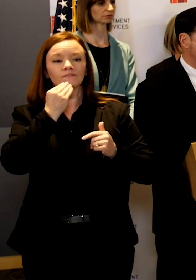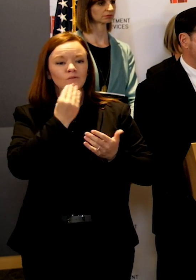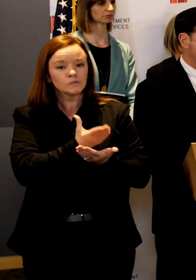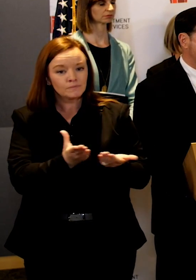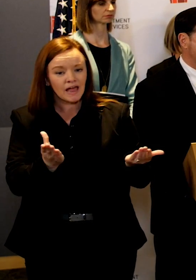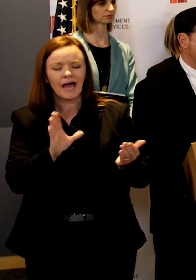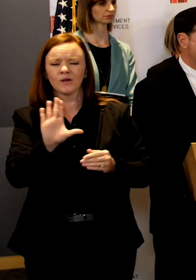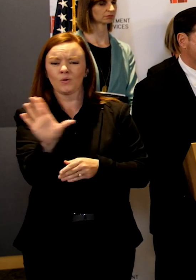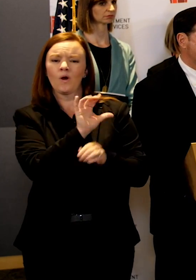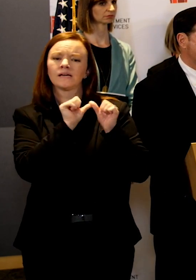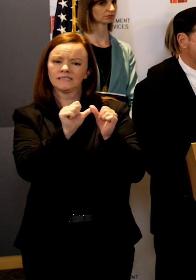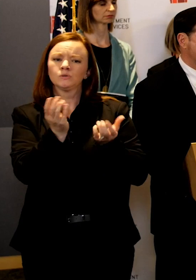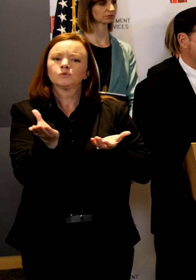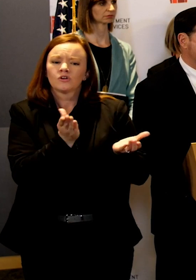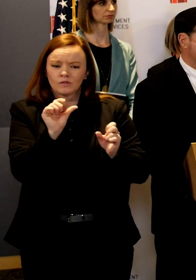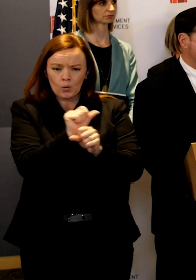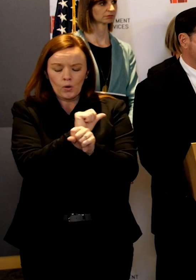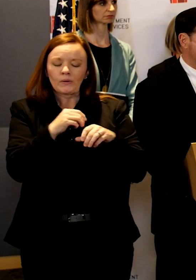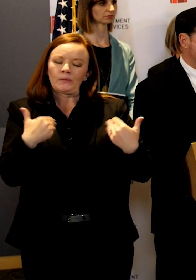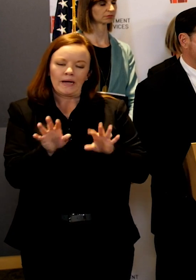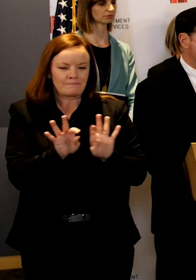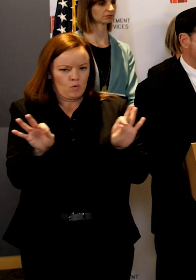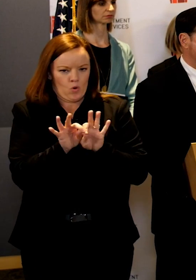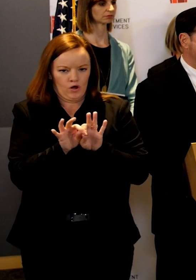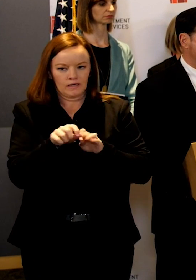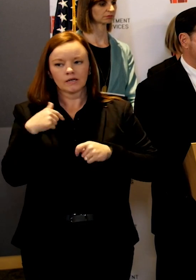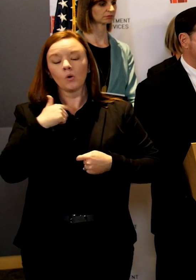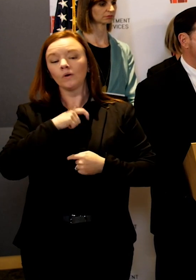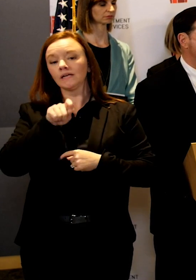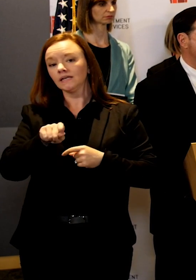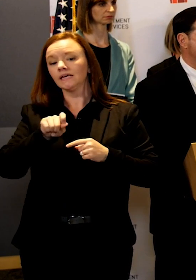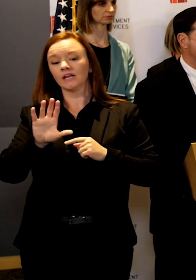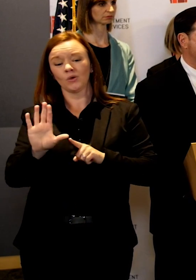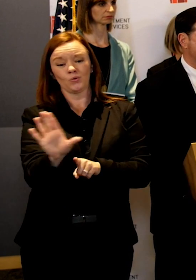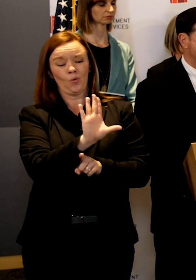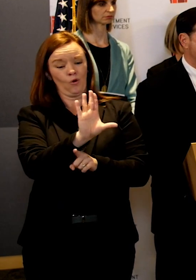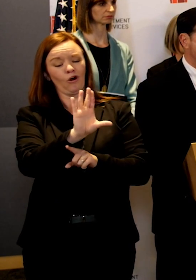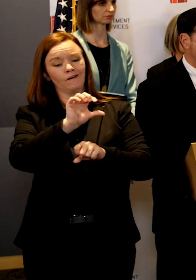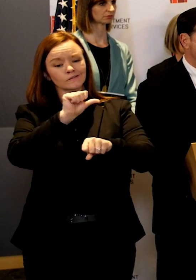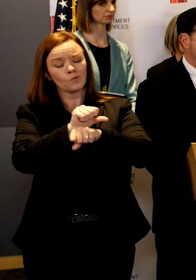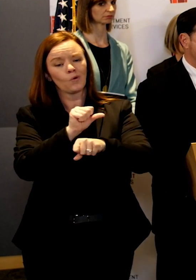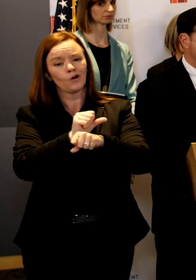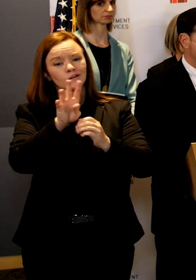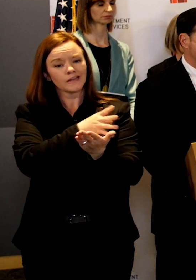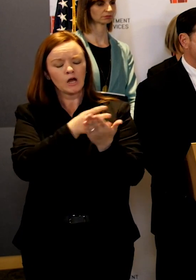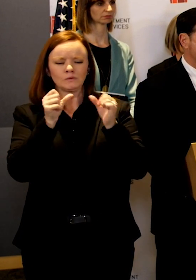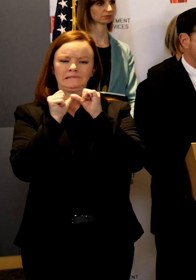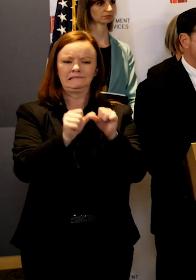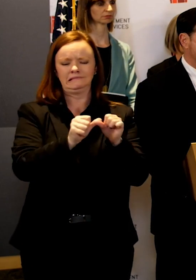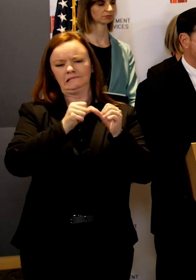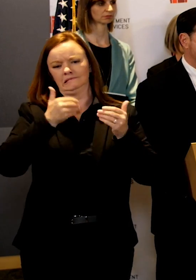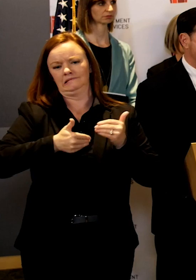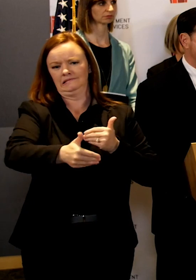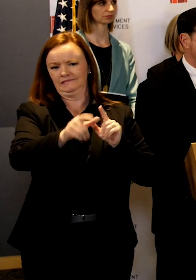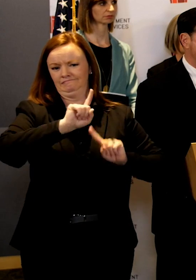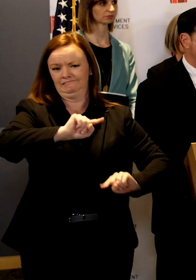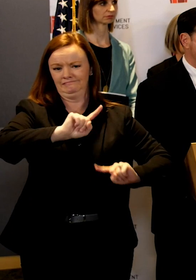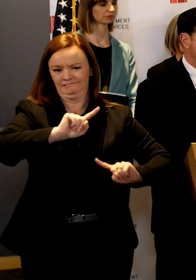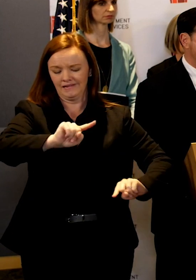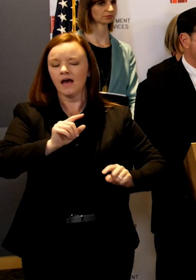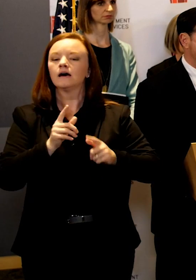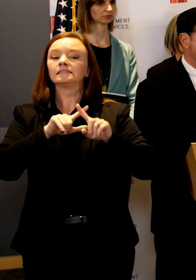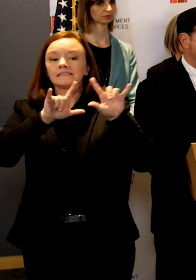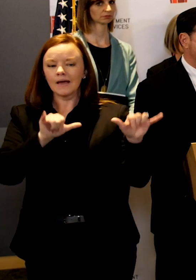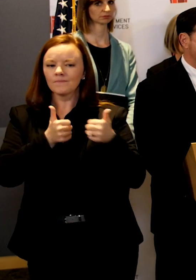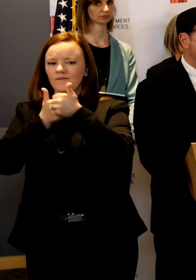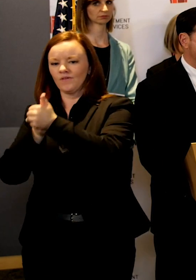is very important. We need this community to maintain their normal work schedule and follow CDC guidance to protect your health